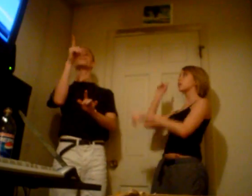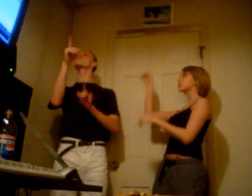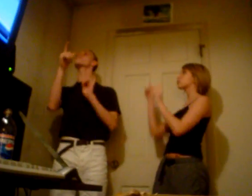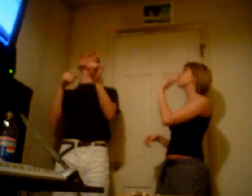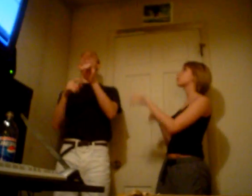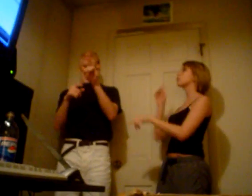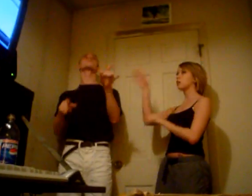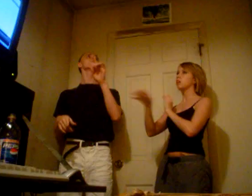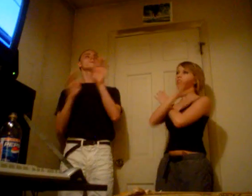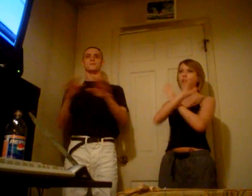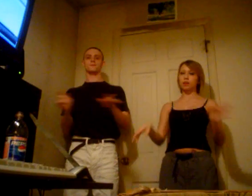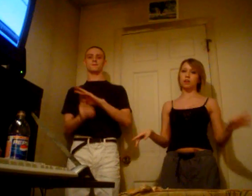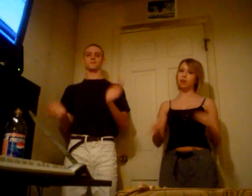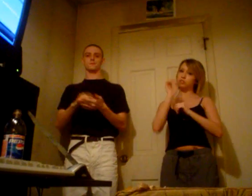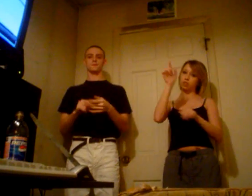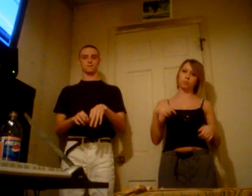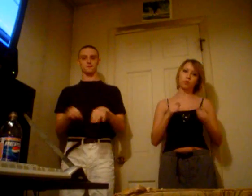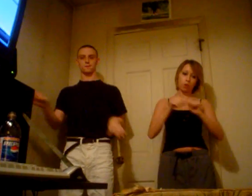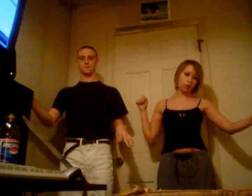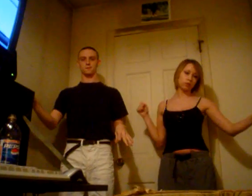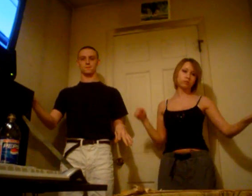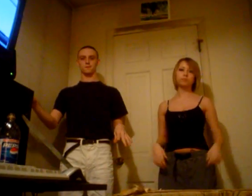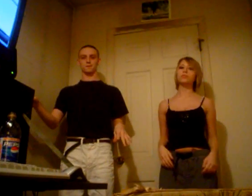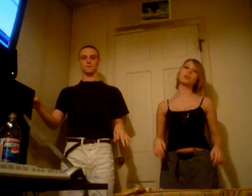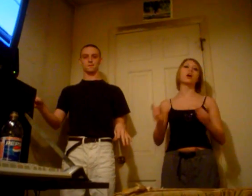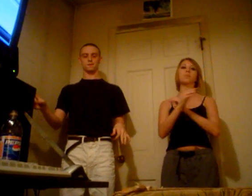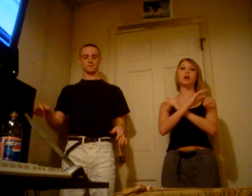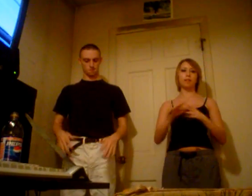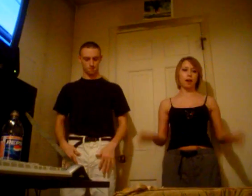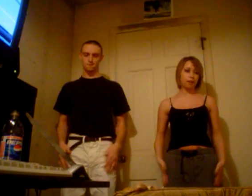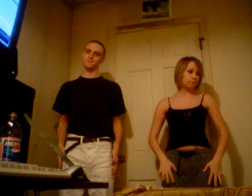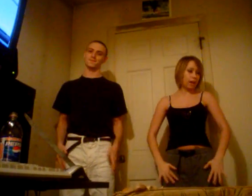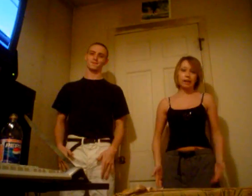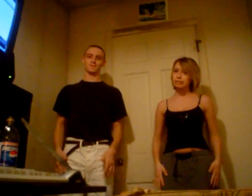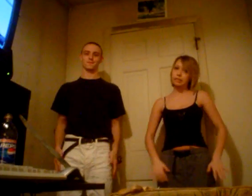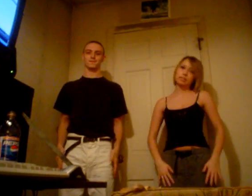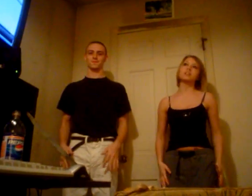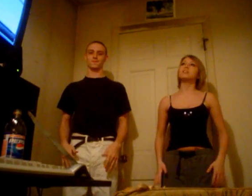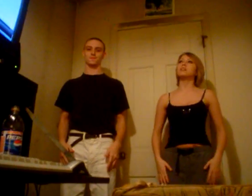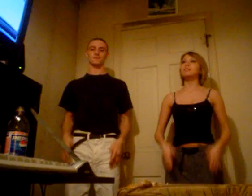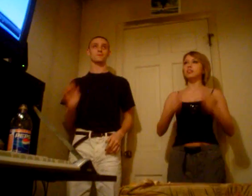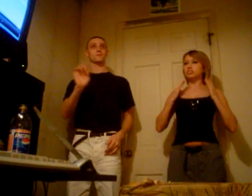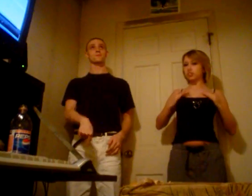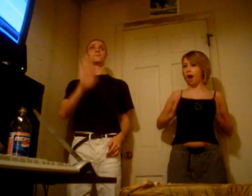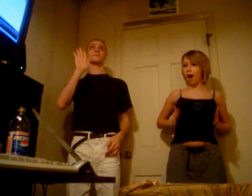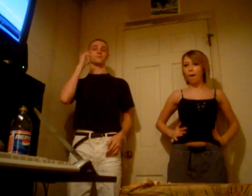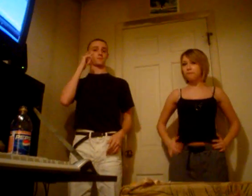things That I can't touch and draw I'm all I'm safe This is how I